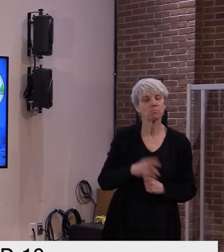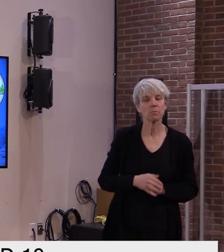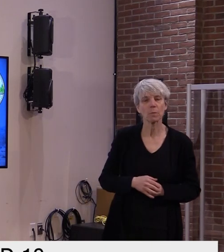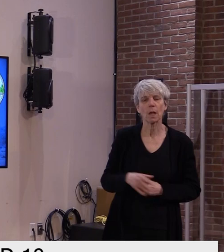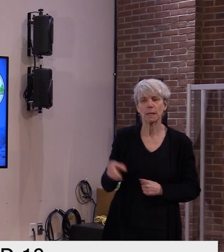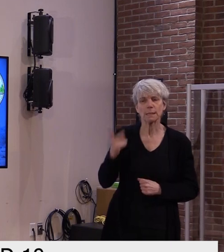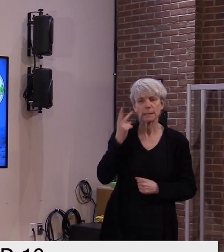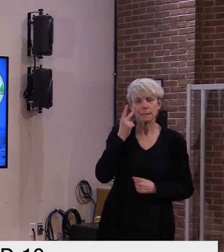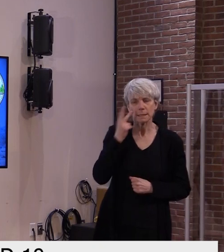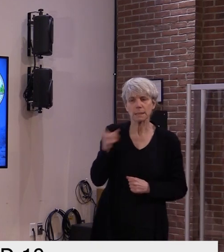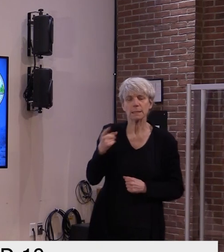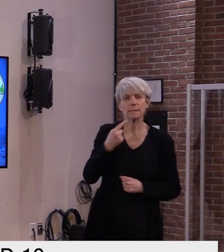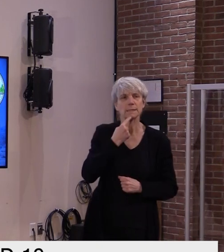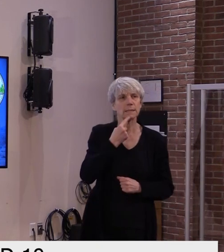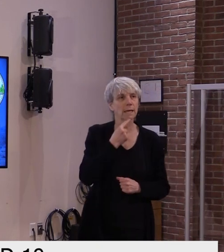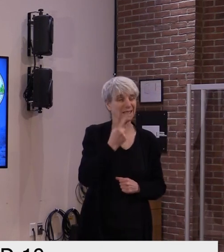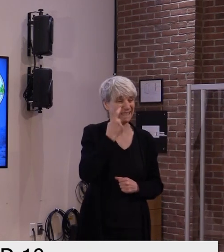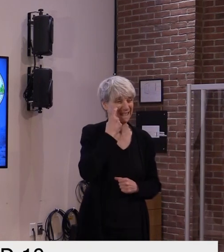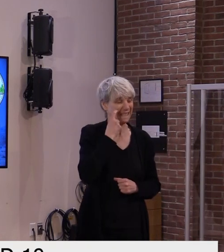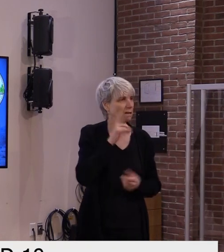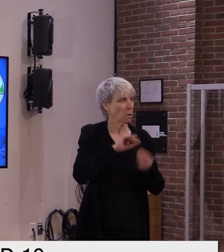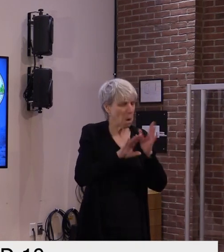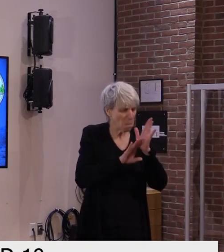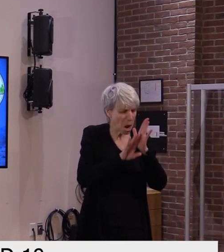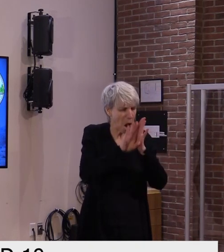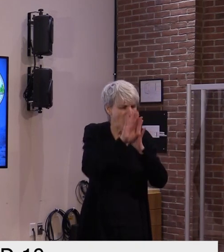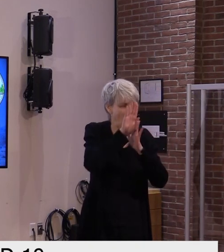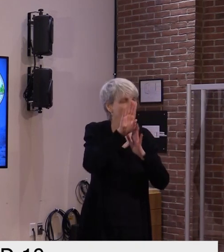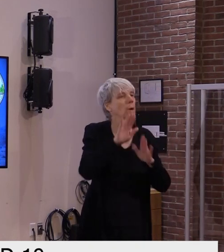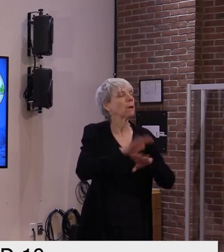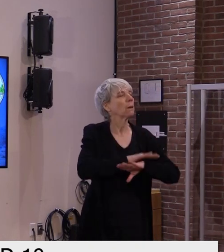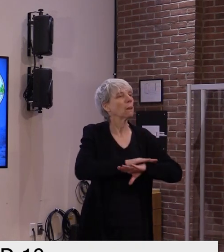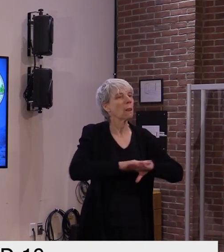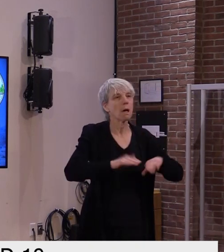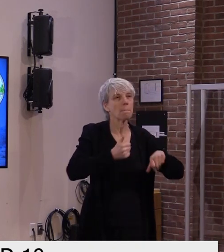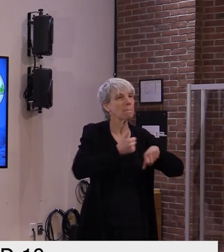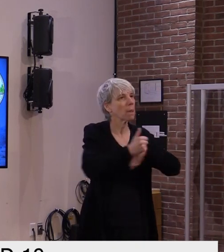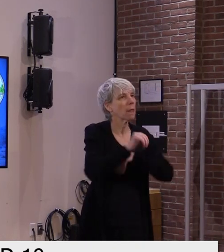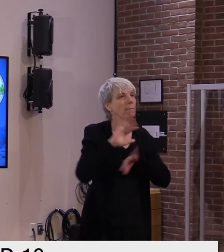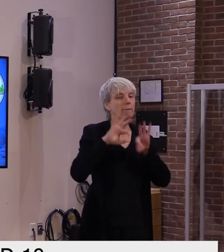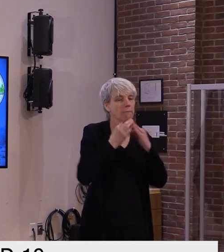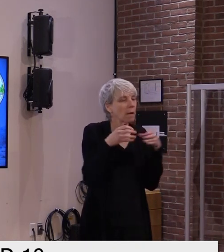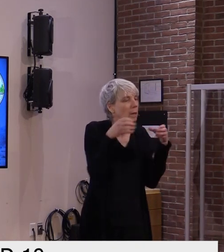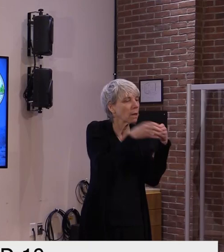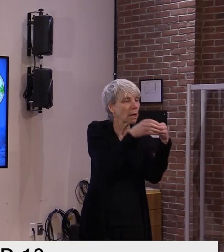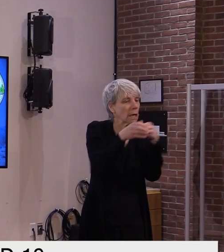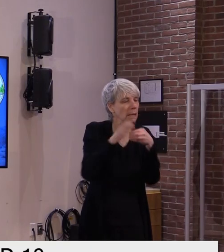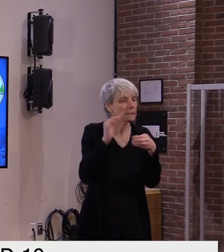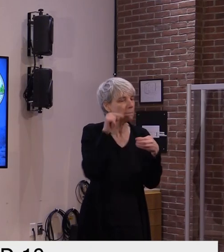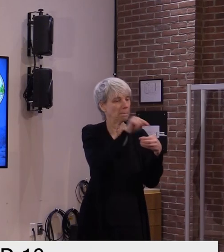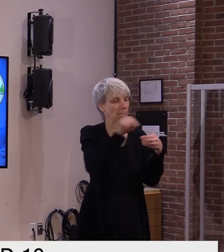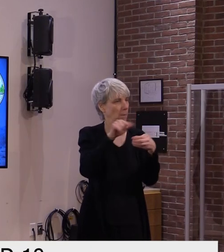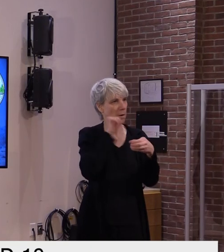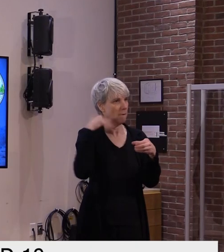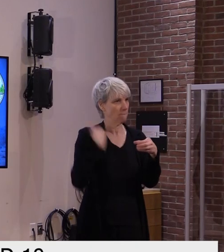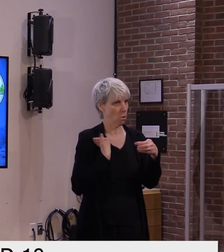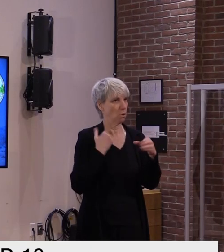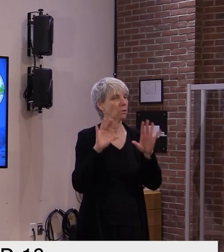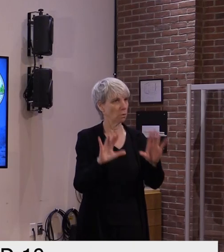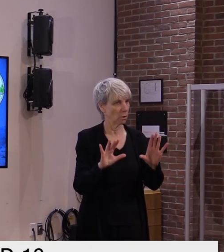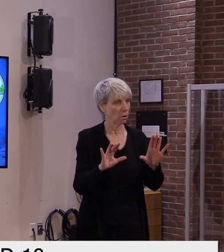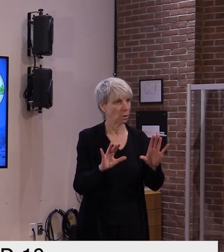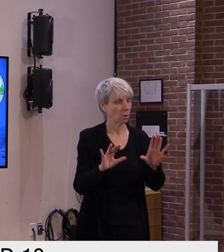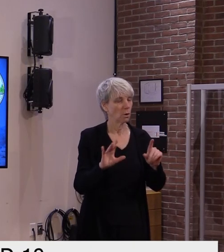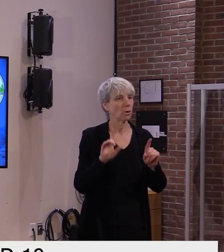gatherings aren't responsible for the latest surge. Scott, do you think that your lifting of the ban had